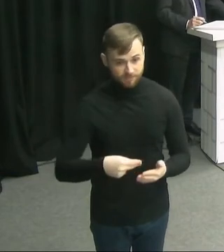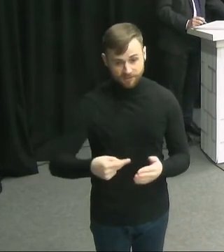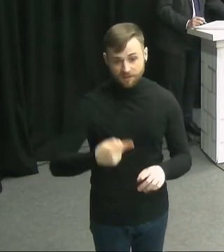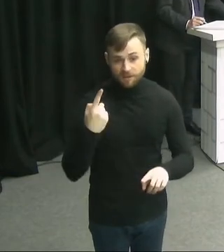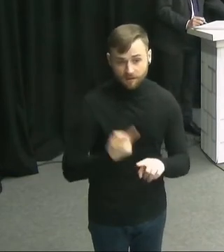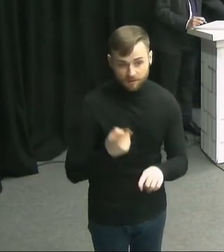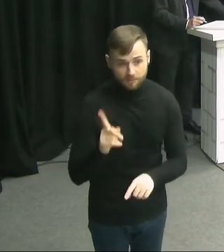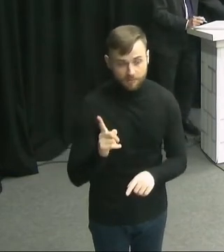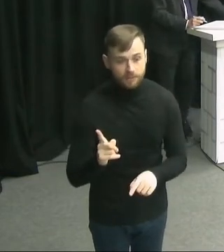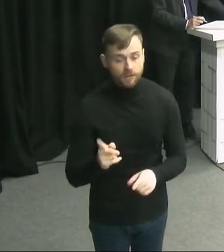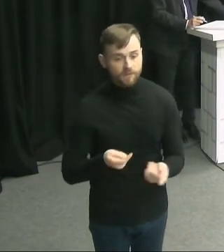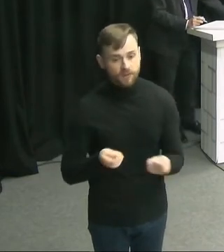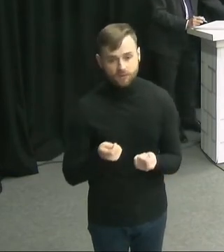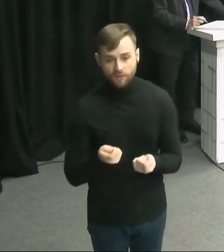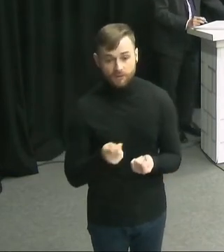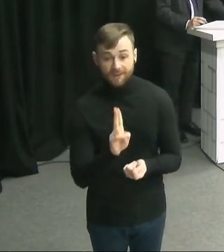Professor Arturas,